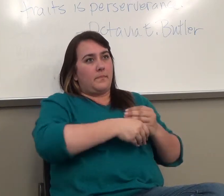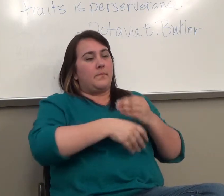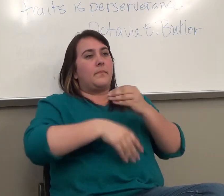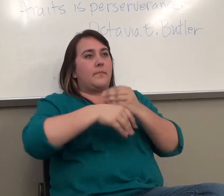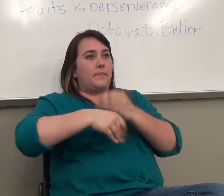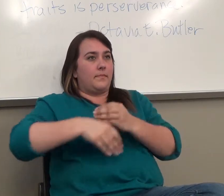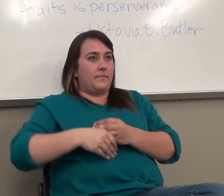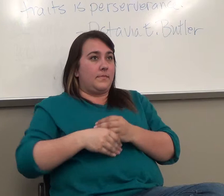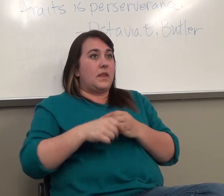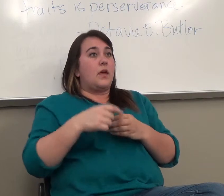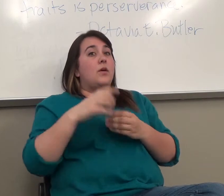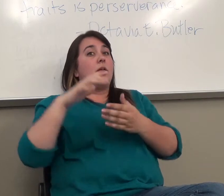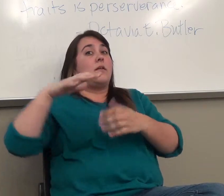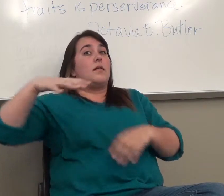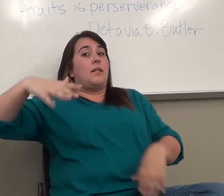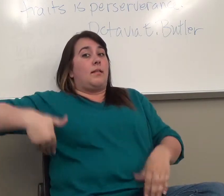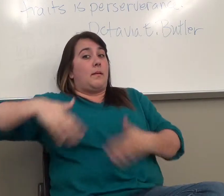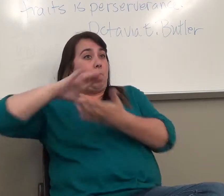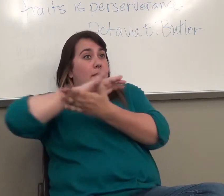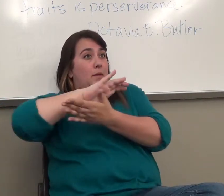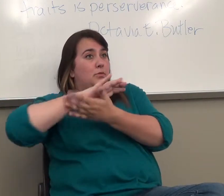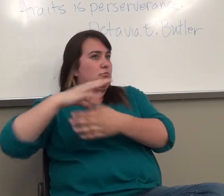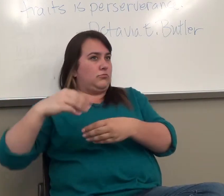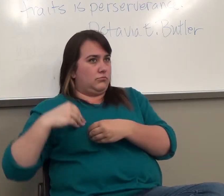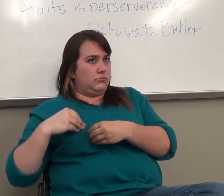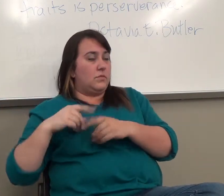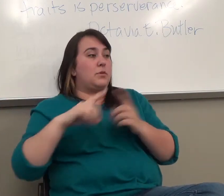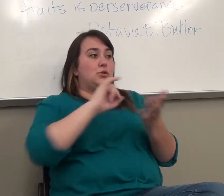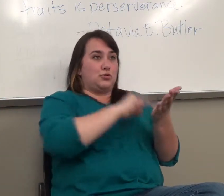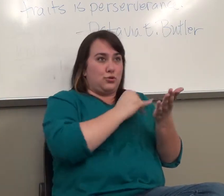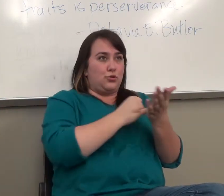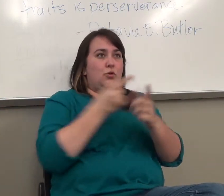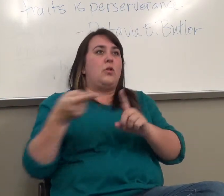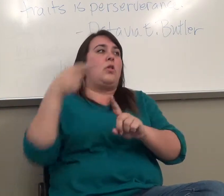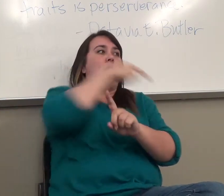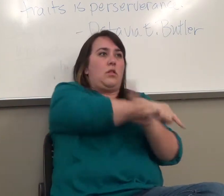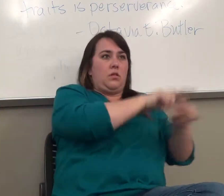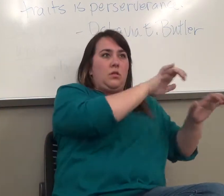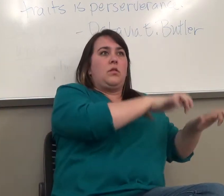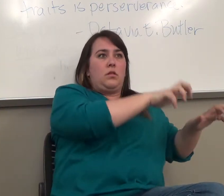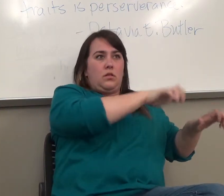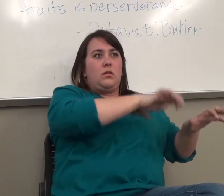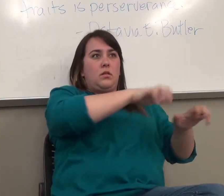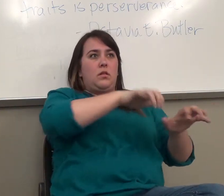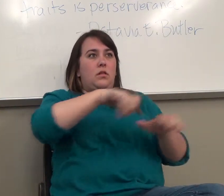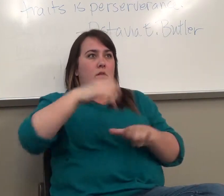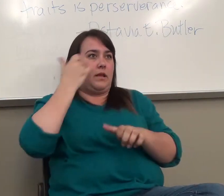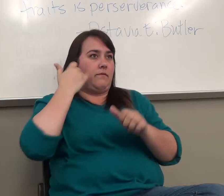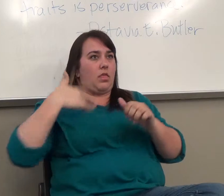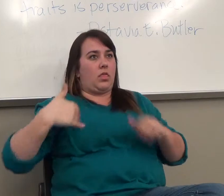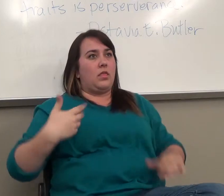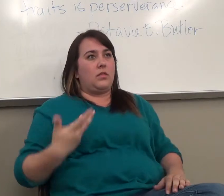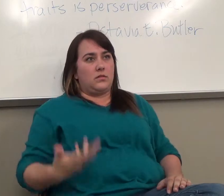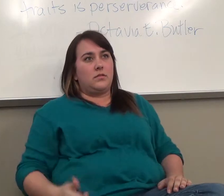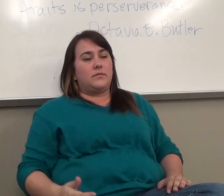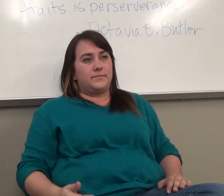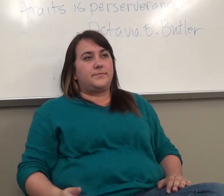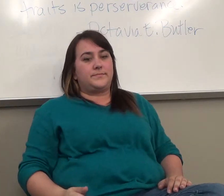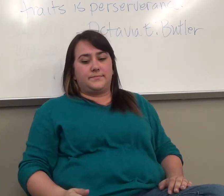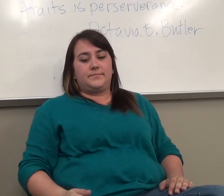late papers, but the journal, you do have to keep going back and filling it in if you didn't get a full grade on that. Does that make